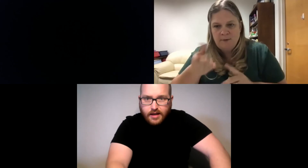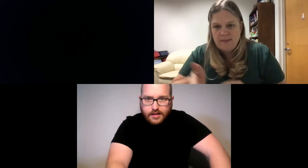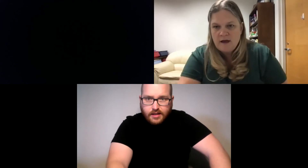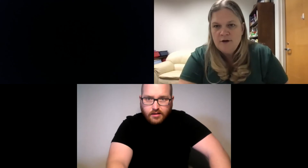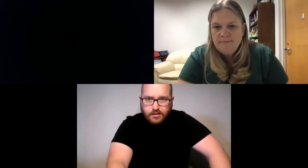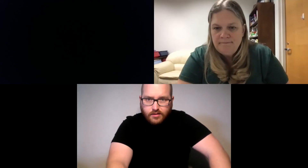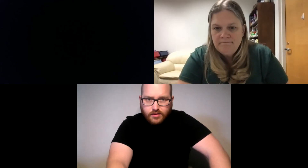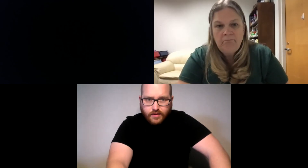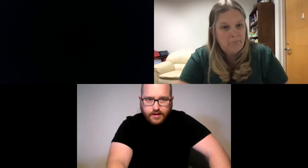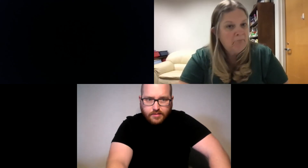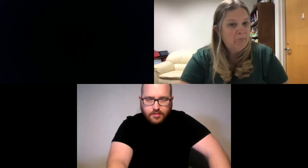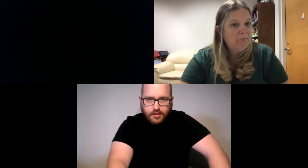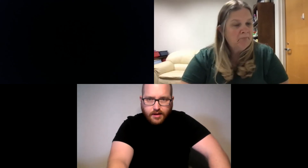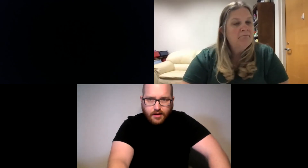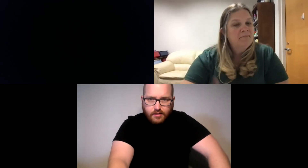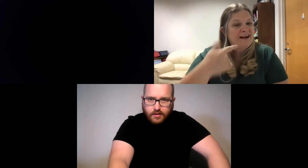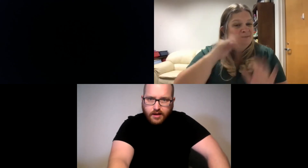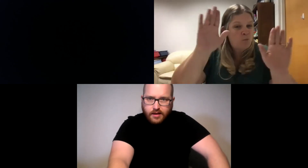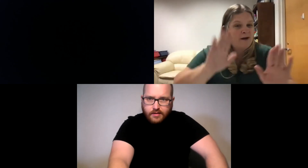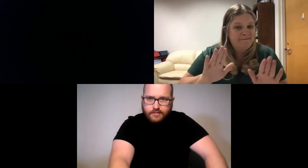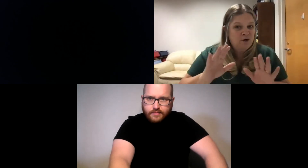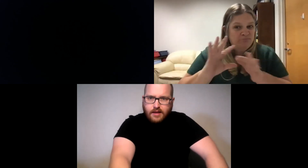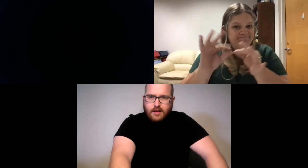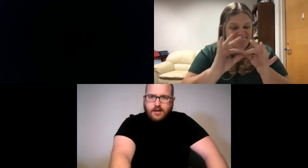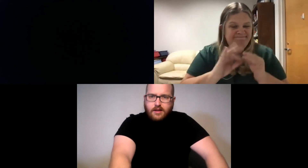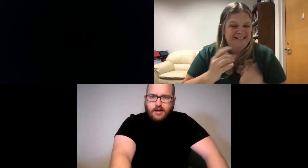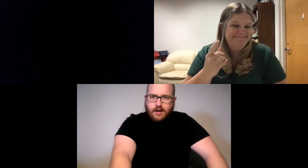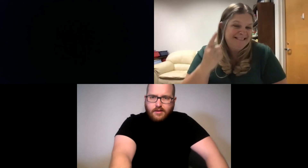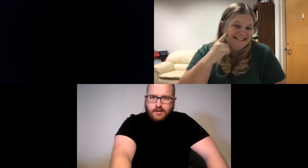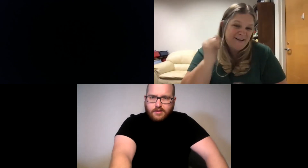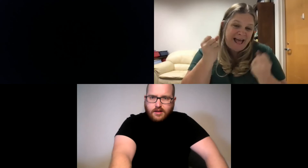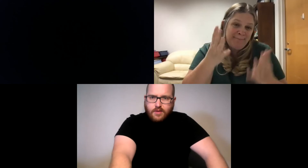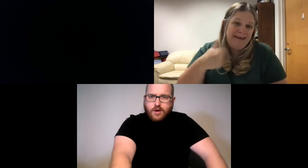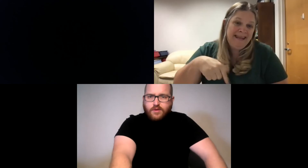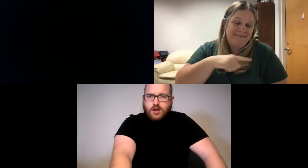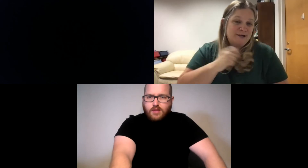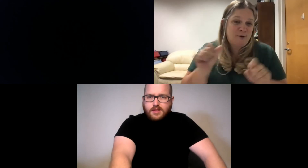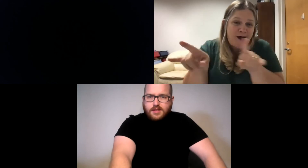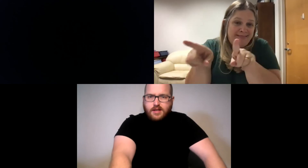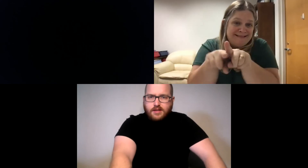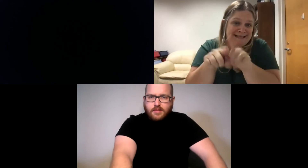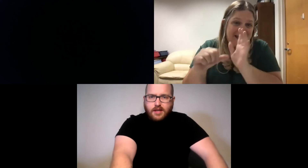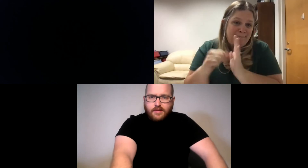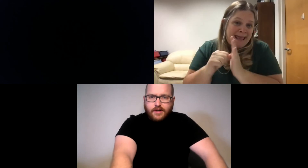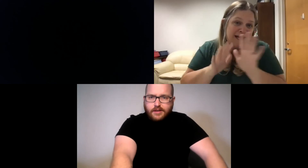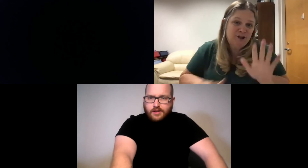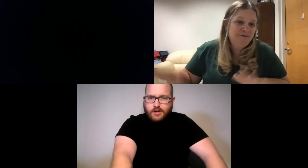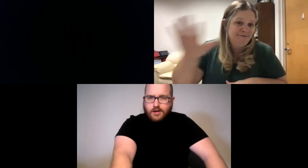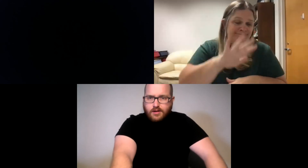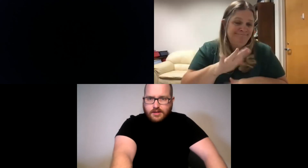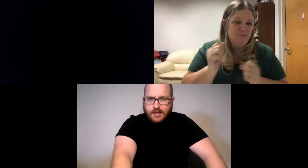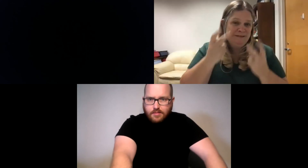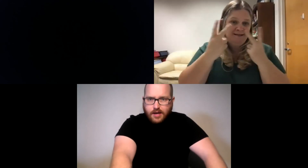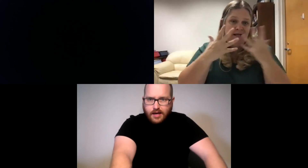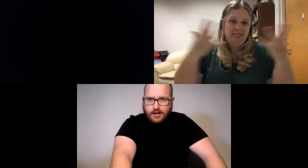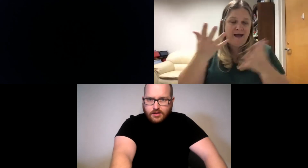and ASL. So there's a variety of people there. Okay. Yeah, there's a lot of wonderful comments. It sounds like many of us are all on